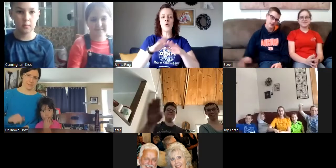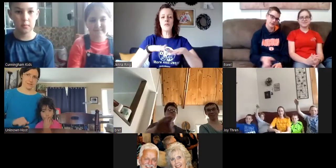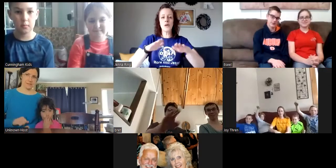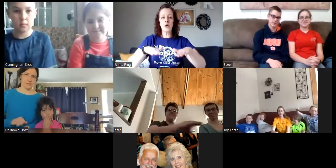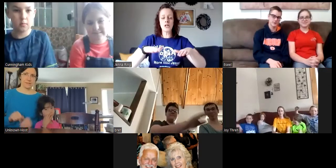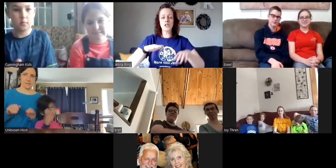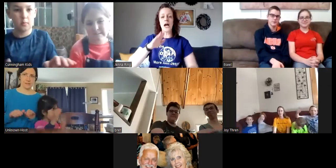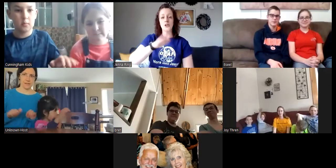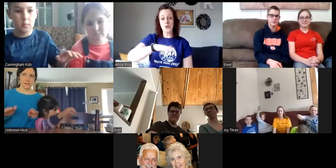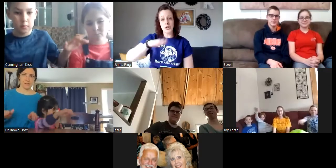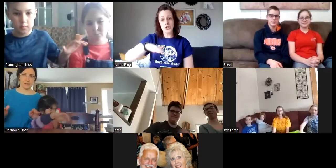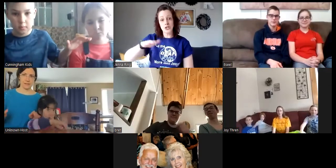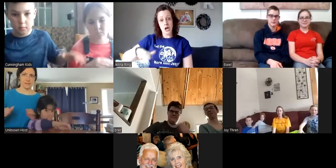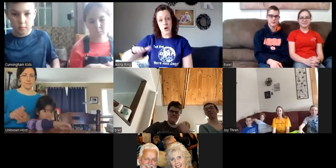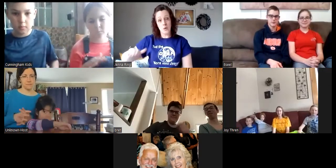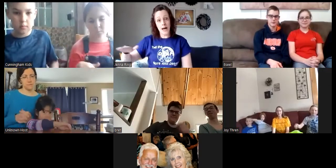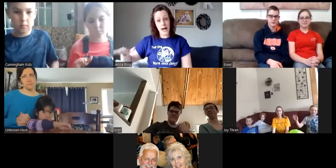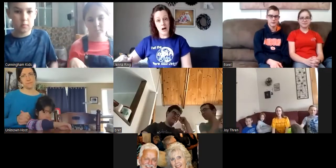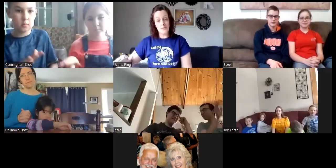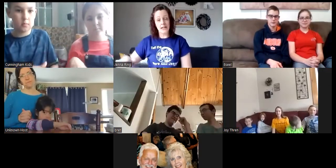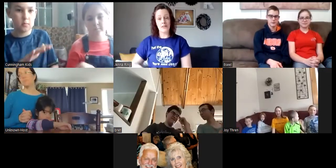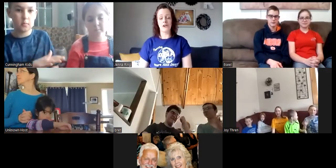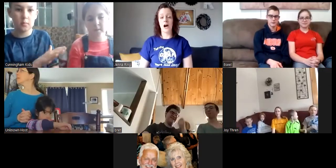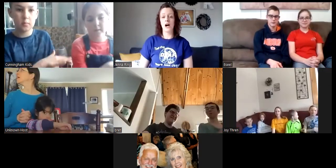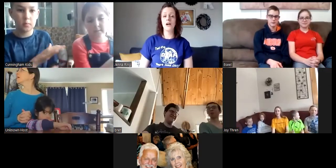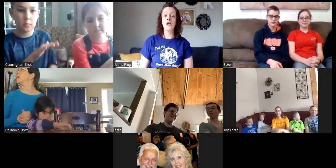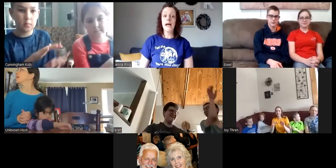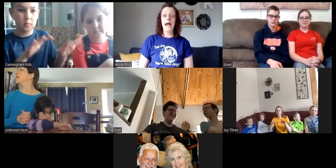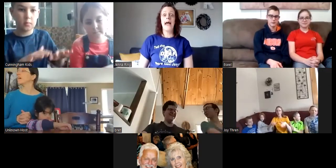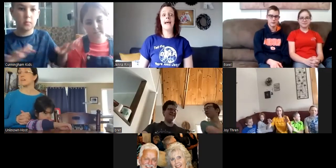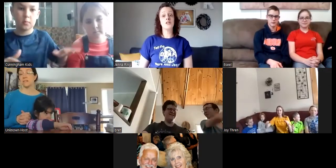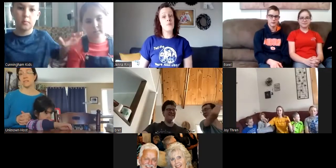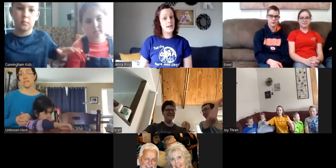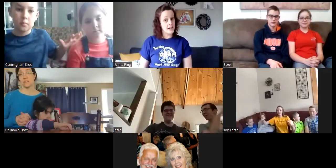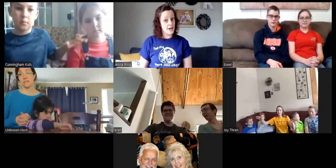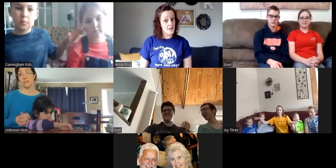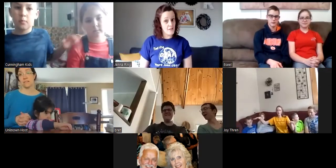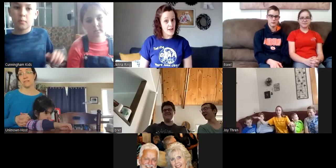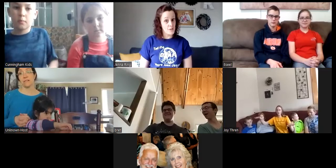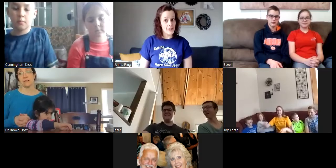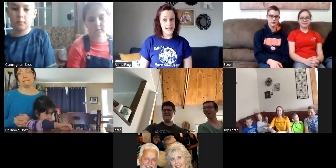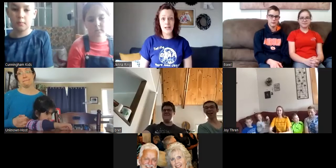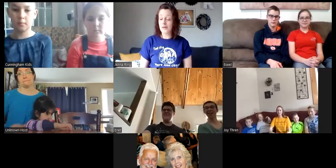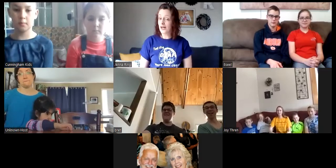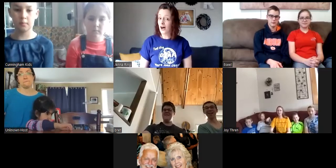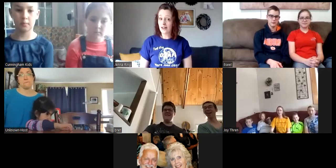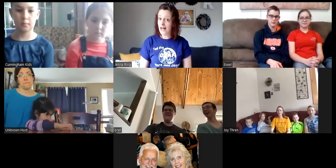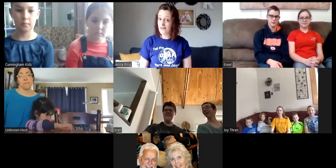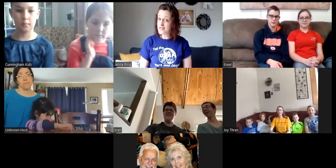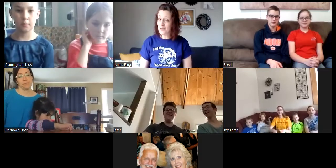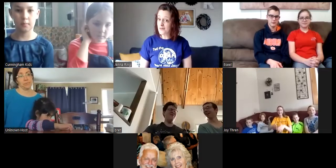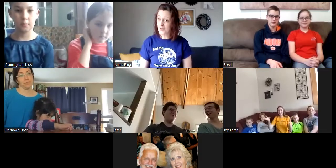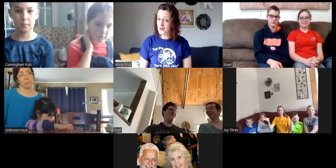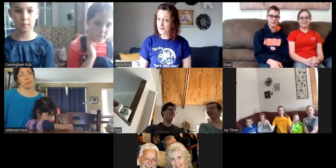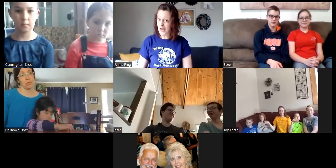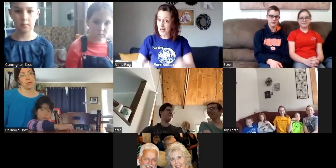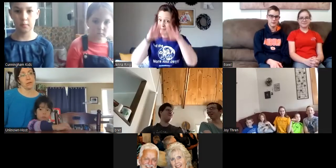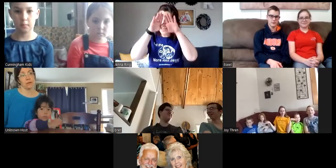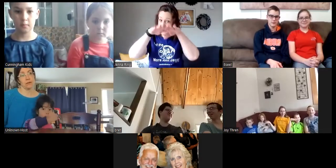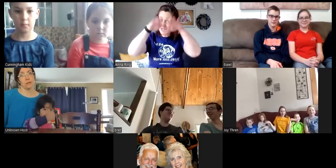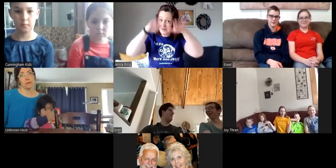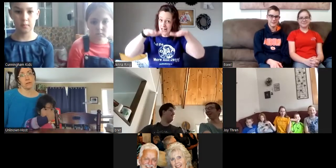Right, so more than one child, you can show how many there are. And depending on the family, and we all have some of